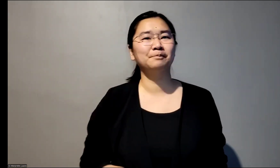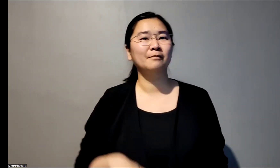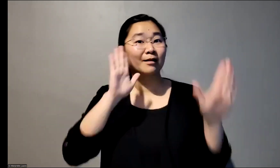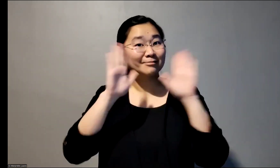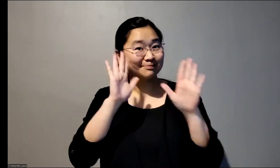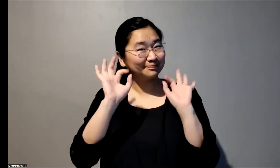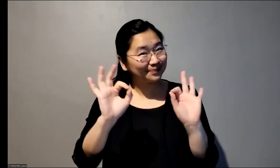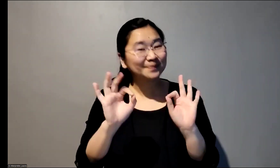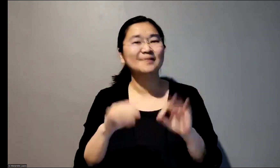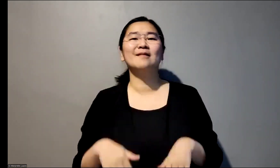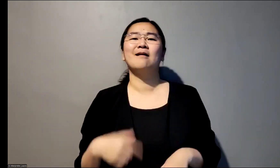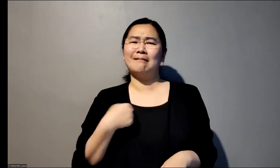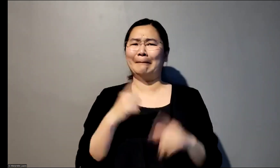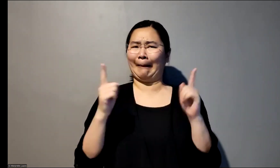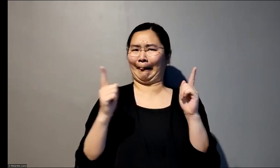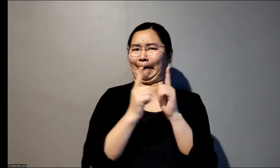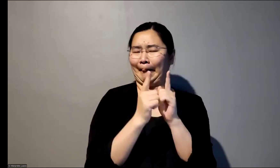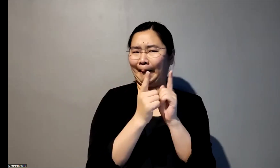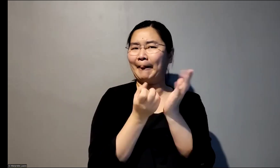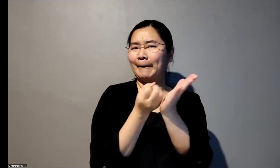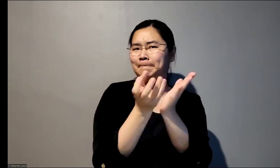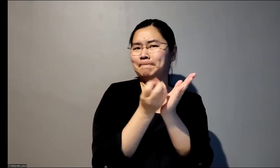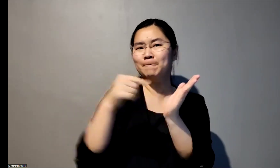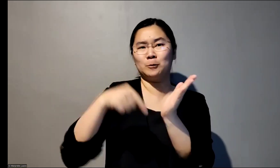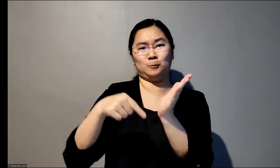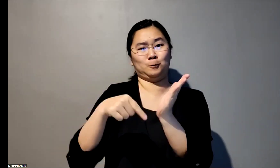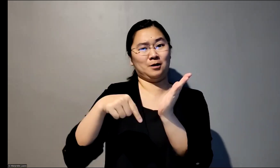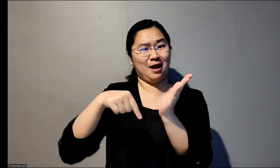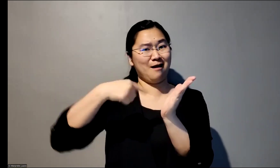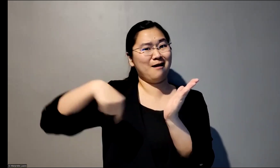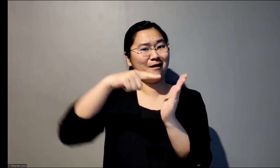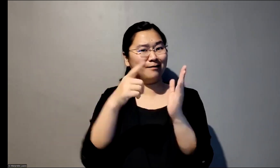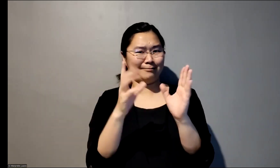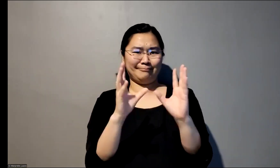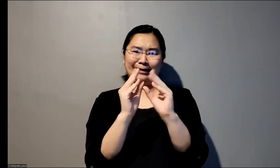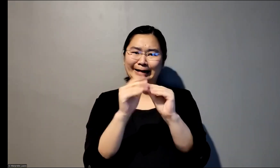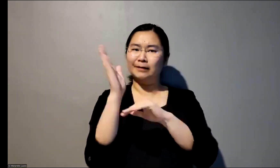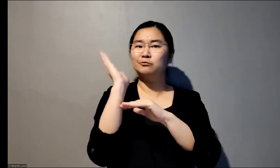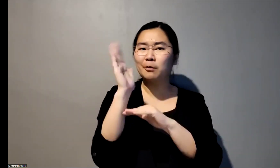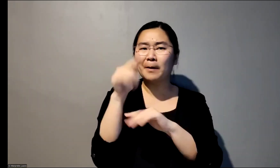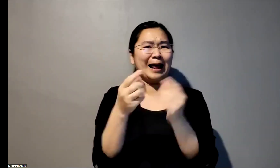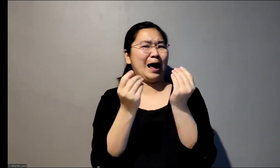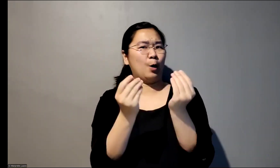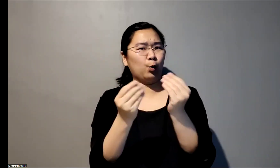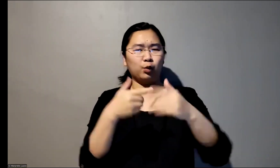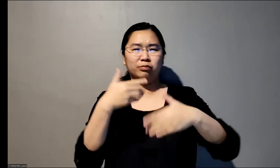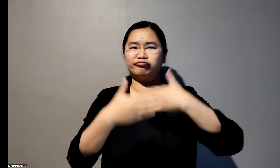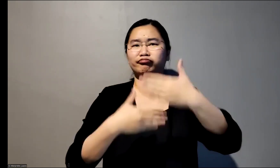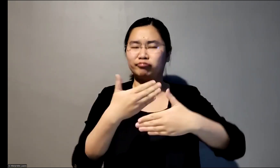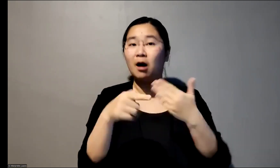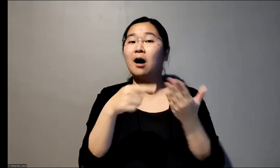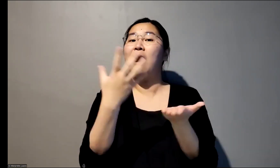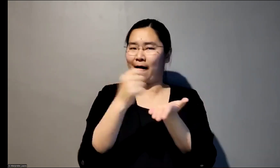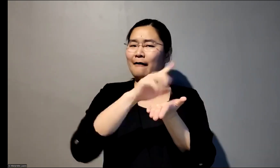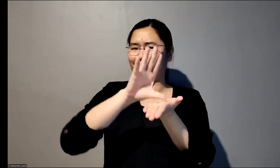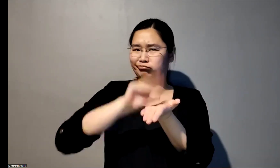interpretation, captioning in English, and language interpretation in Spanish. A CC button on the bottom